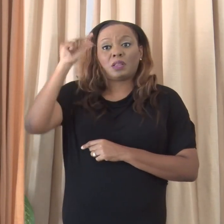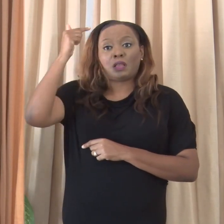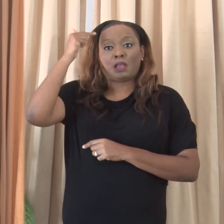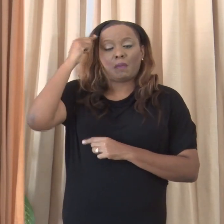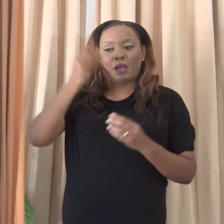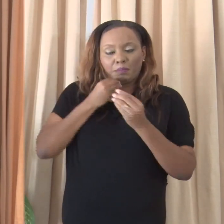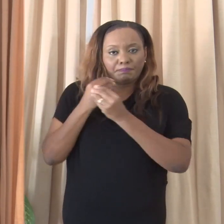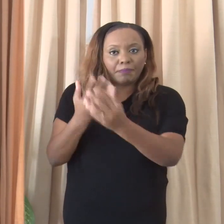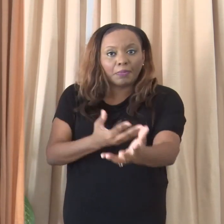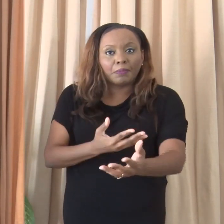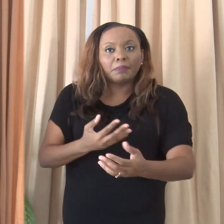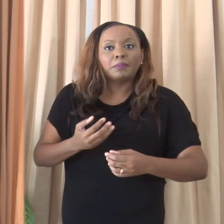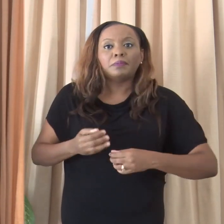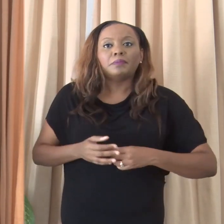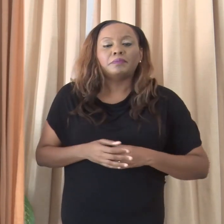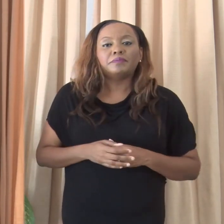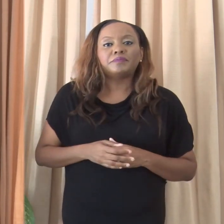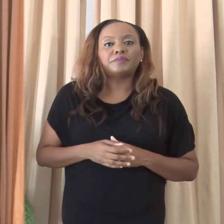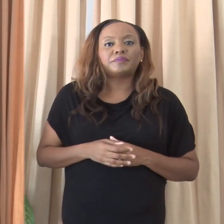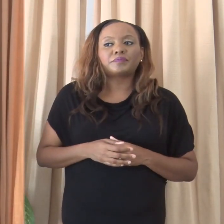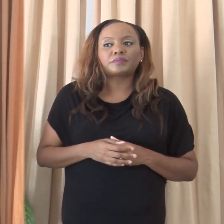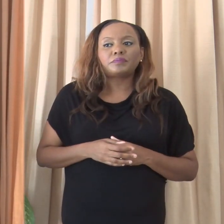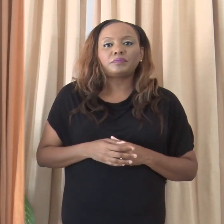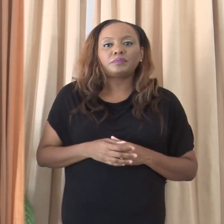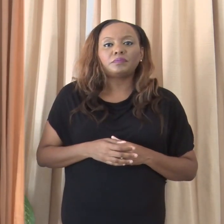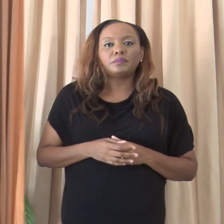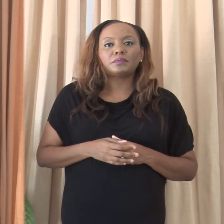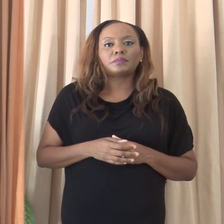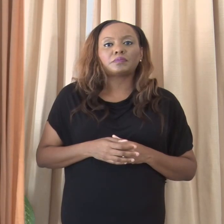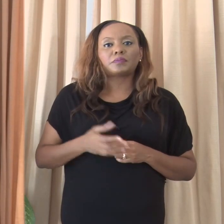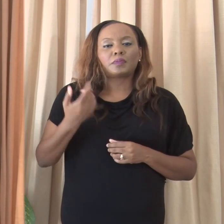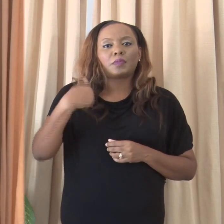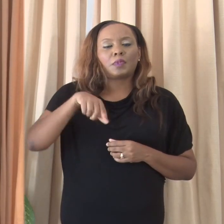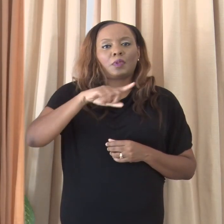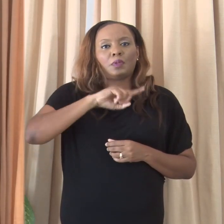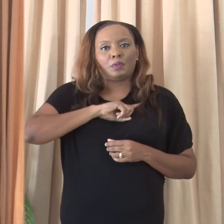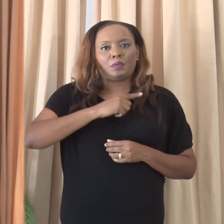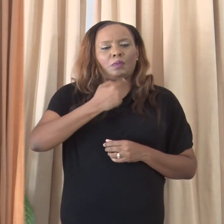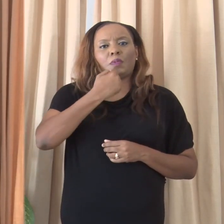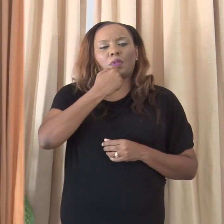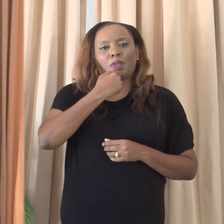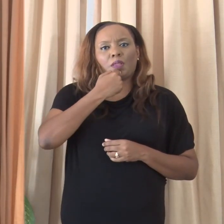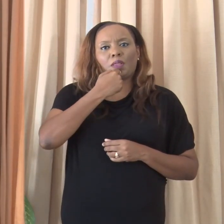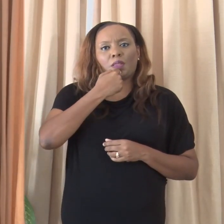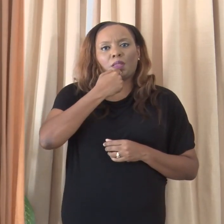advisory. And we have obviously indicated to them that it would be